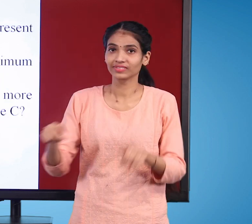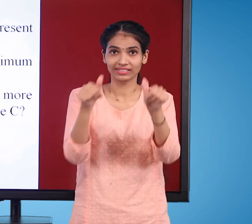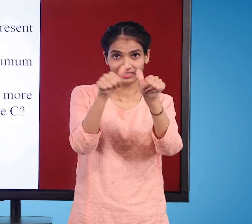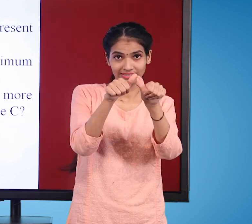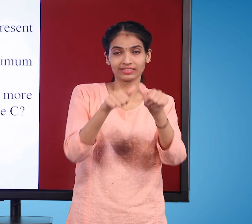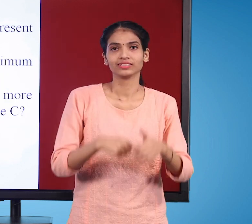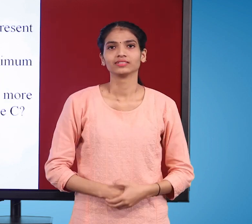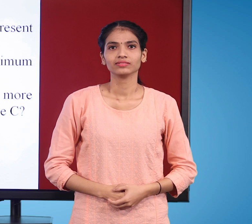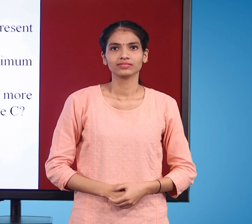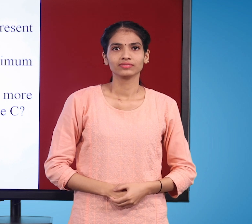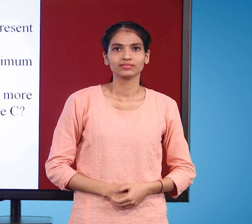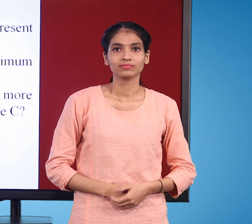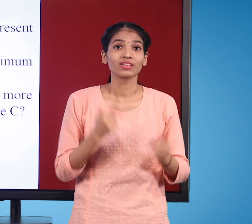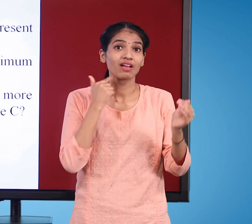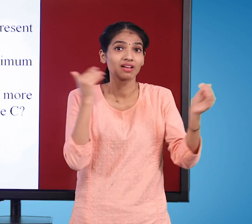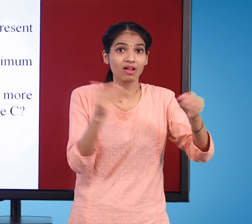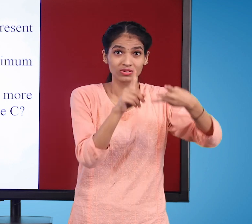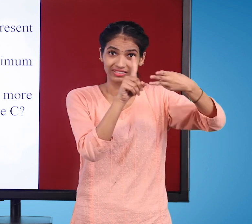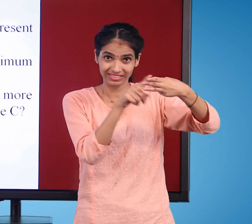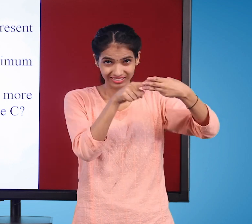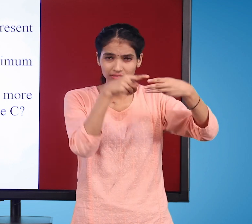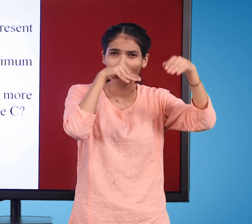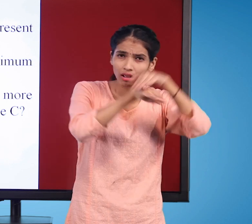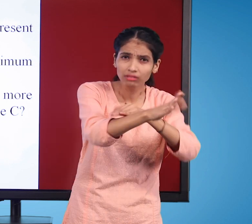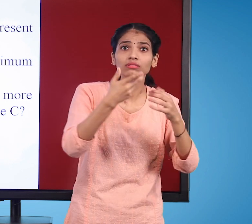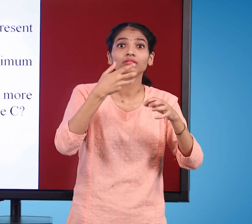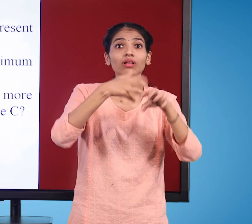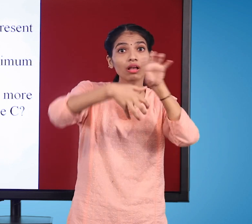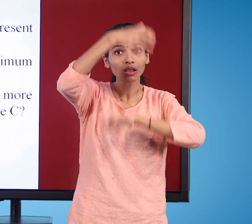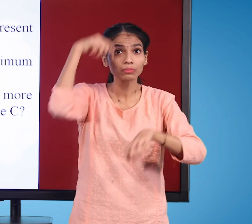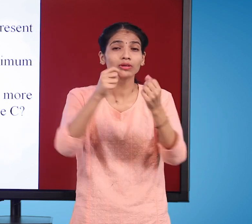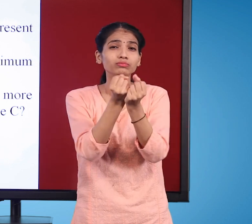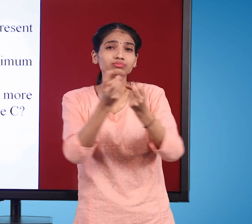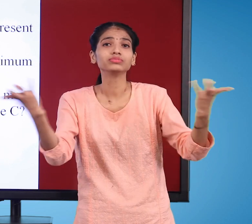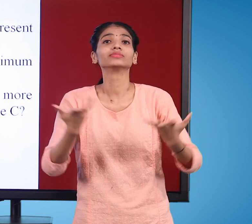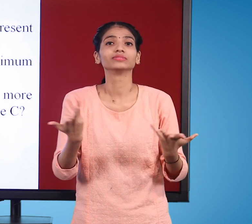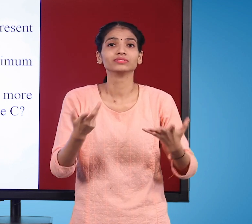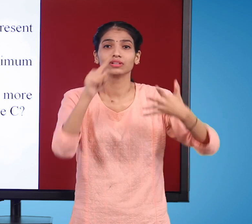A. How many symbols represent animals of village E?